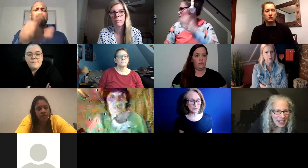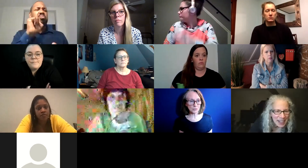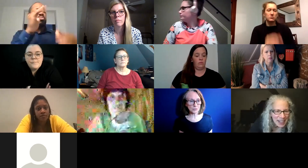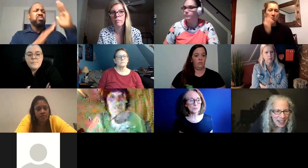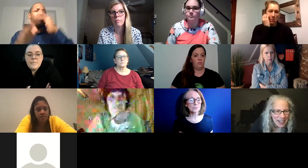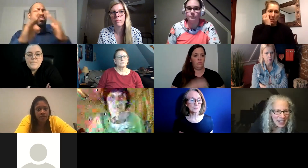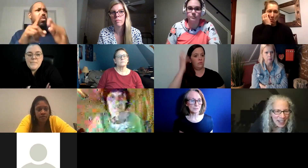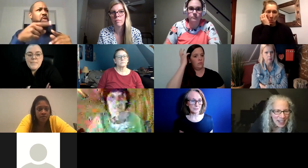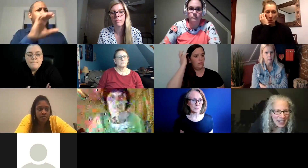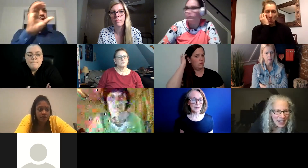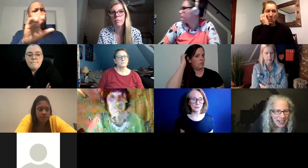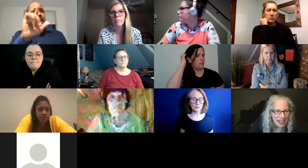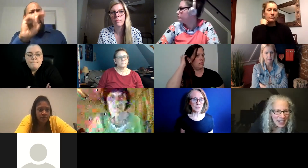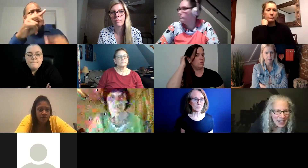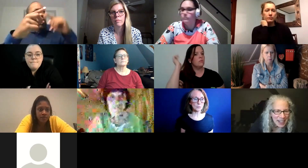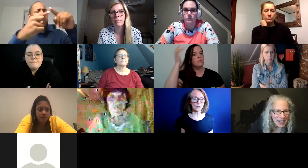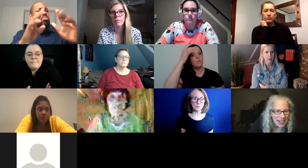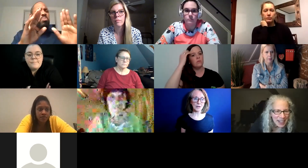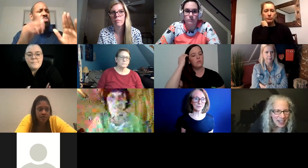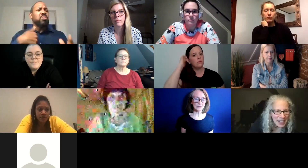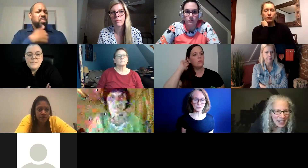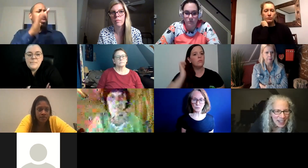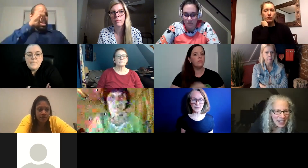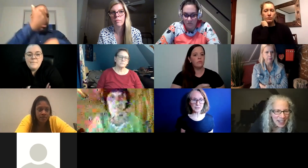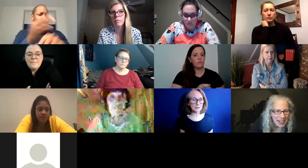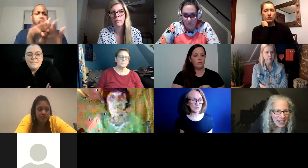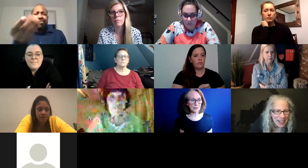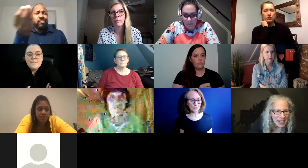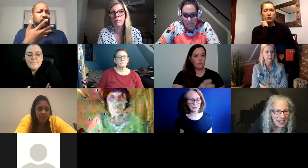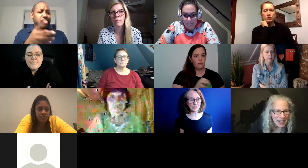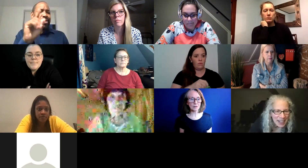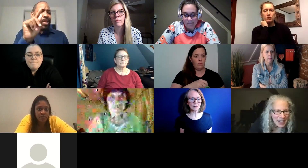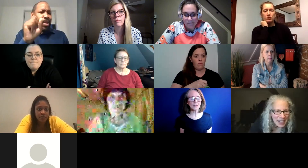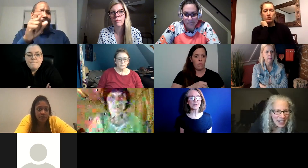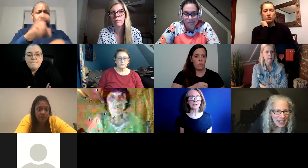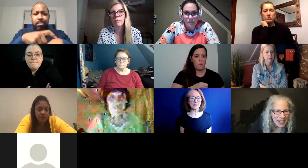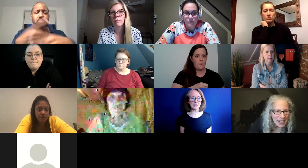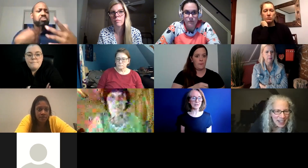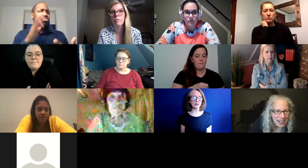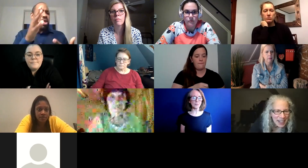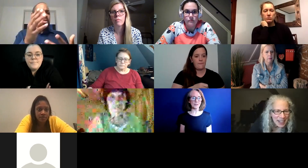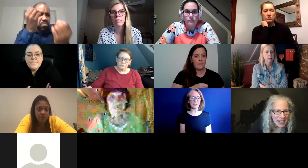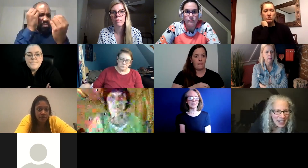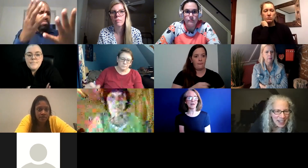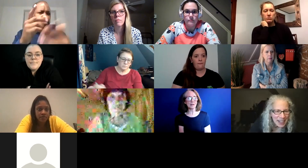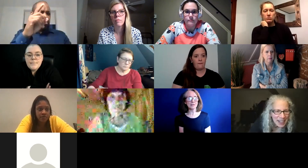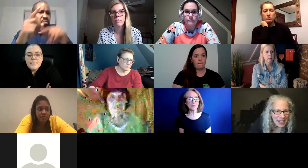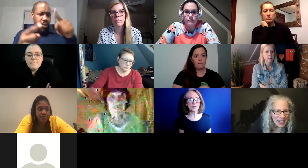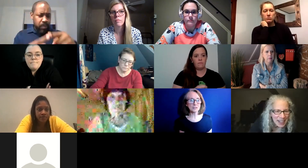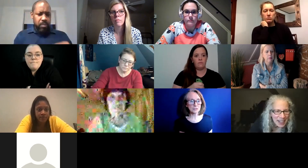you. You don't have to worry about the Zoom link and all that. We'll take care of setting it up and getting that information to you